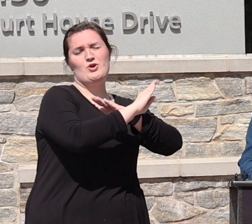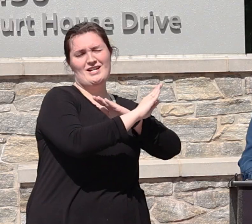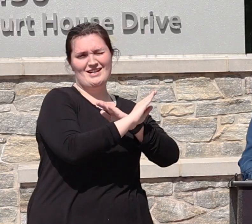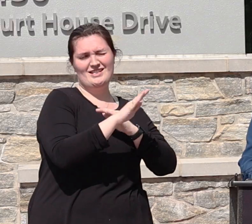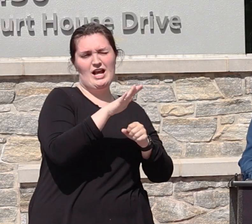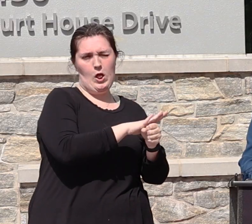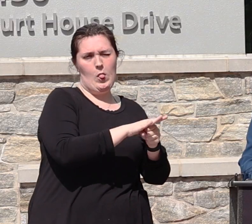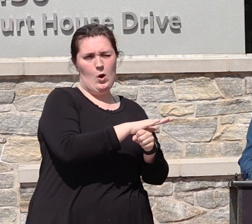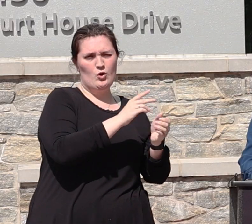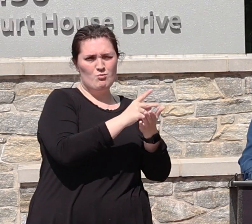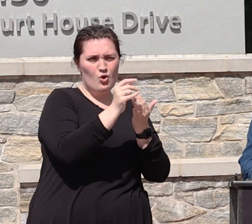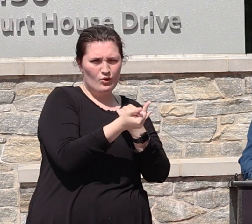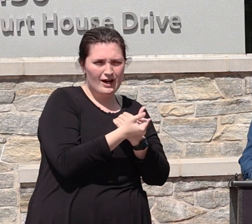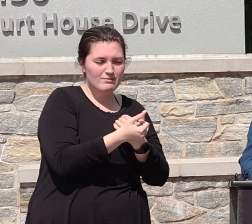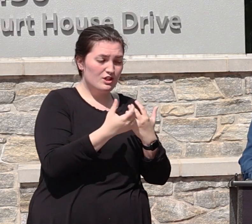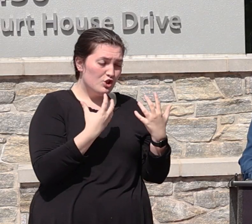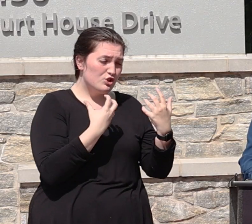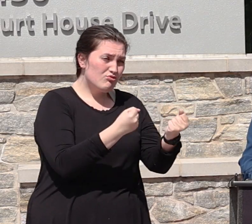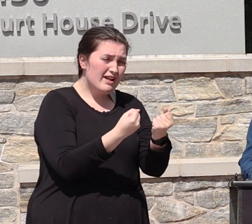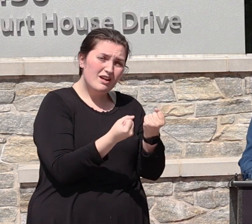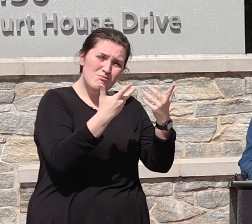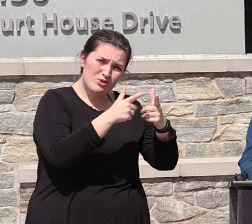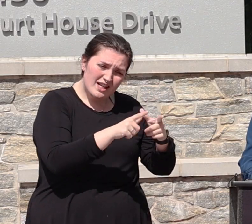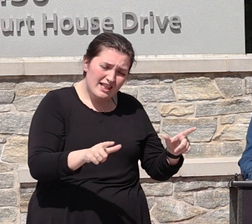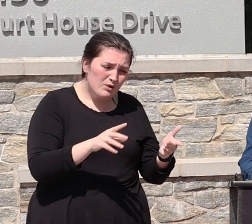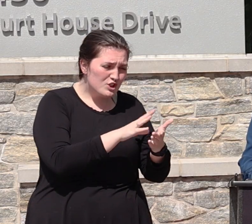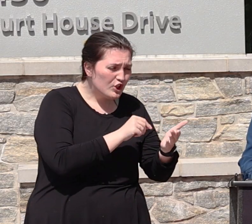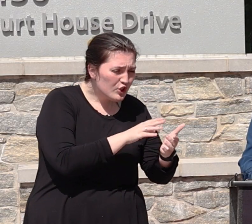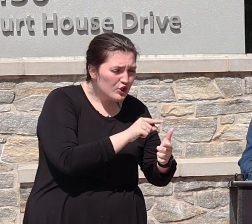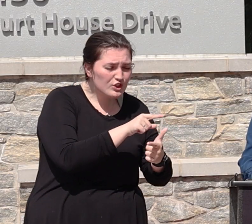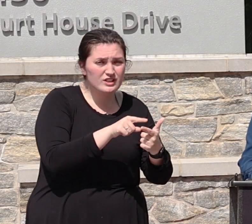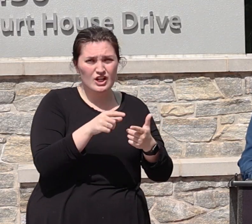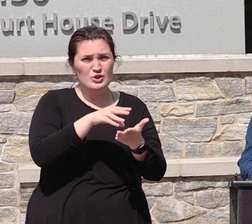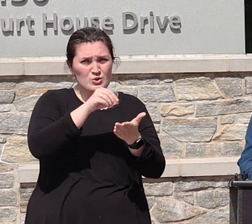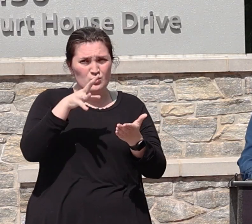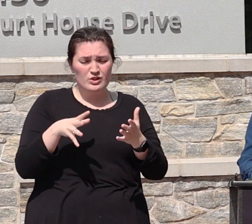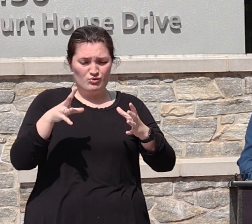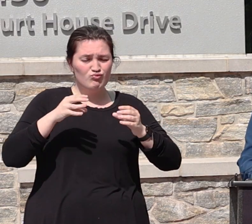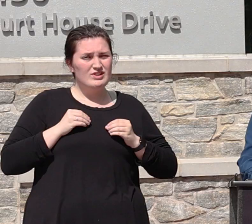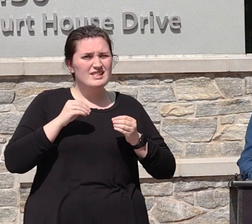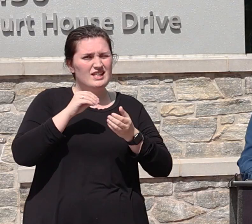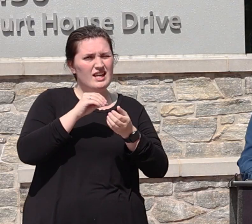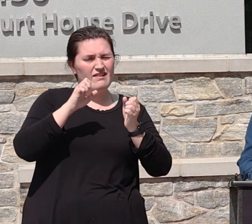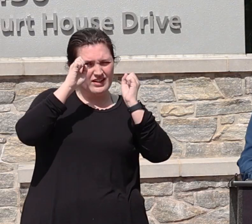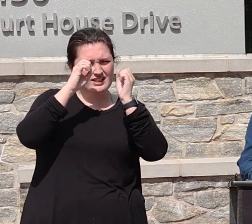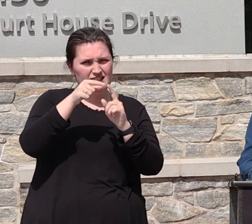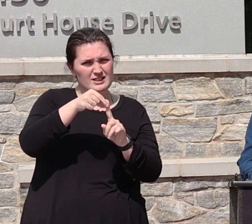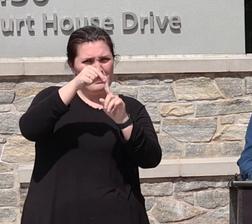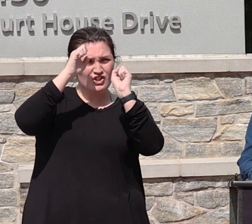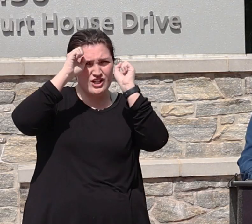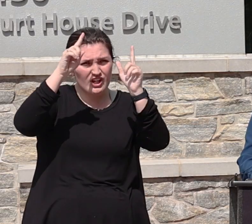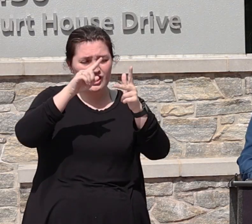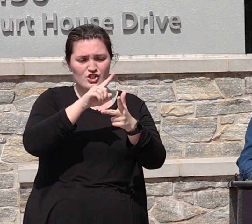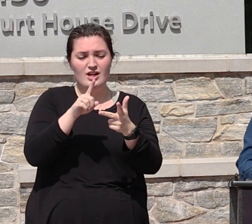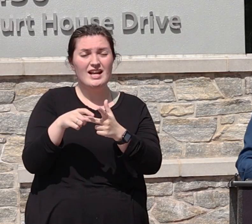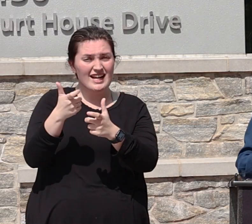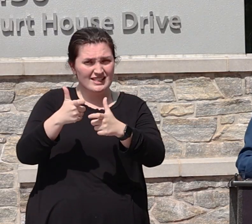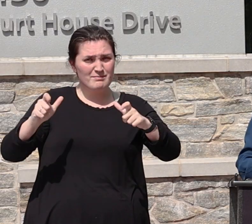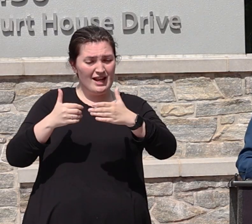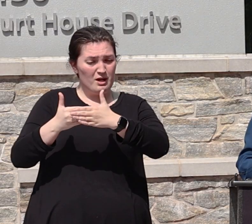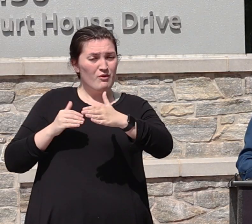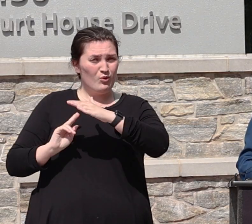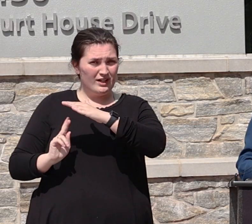multilingual learners, students who receive special education, expanding pre-K, investing in